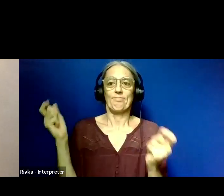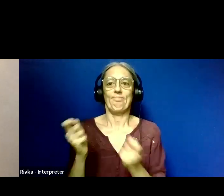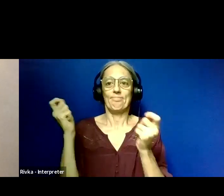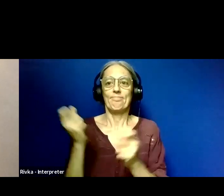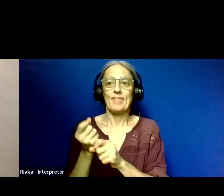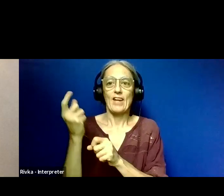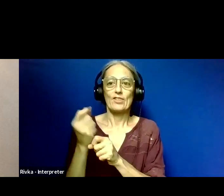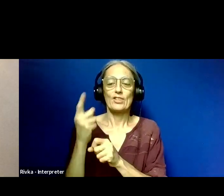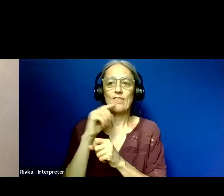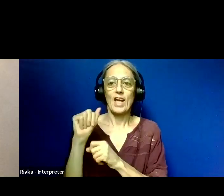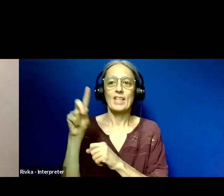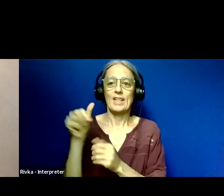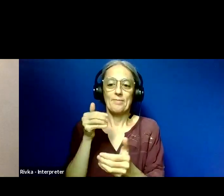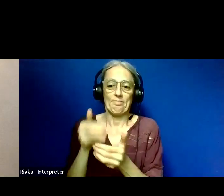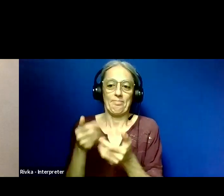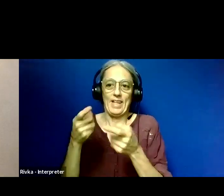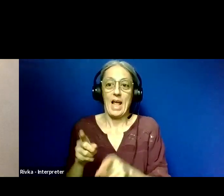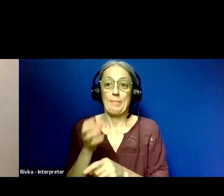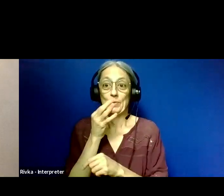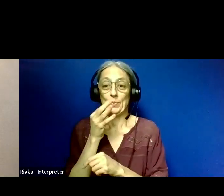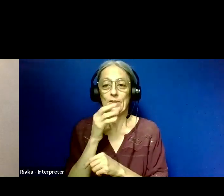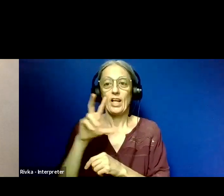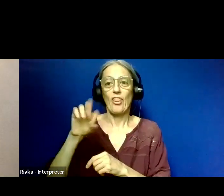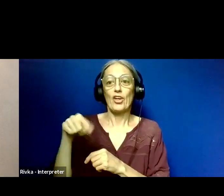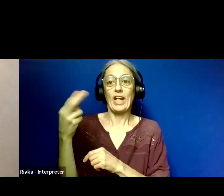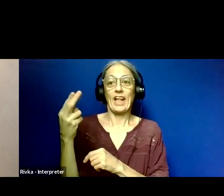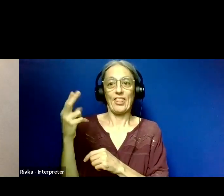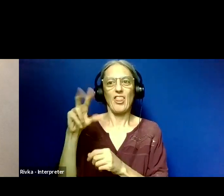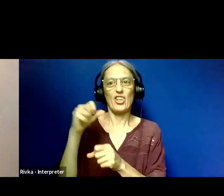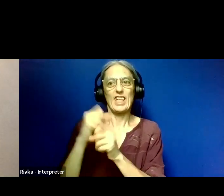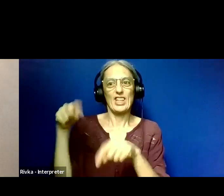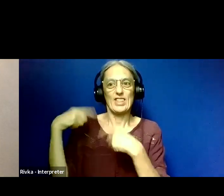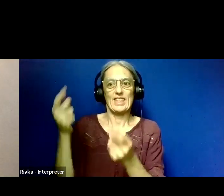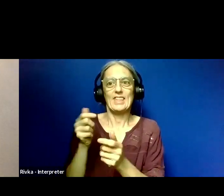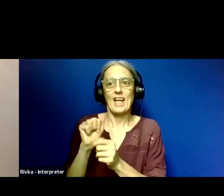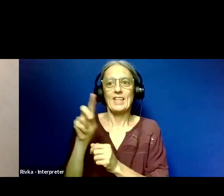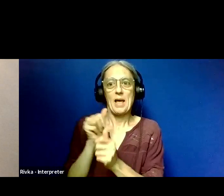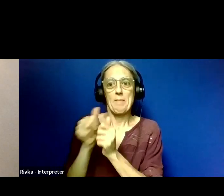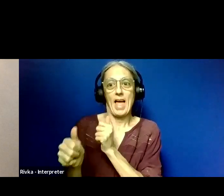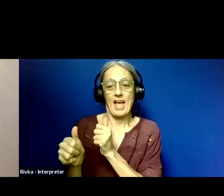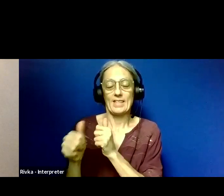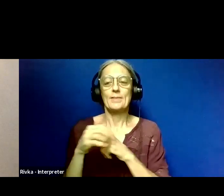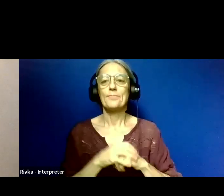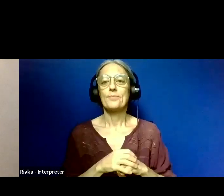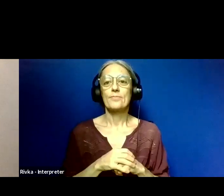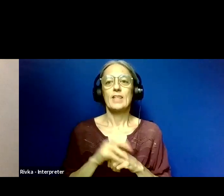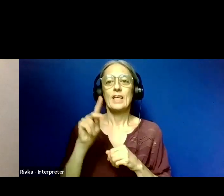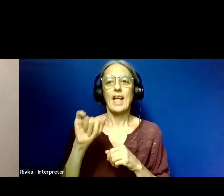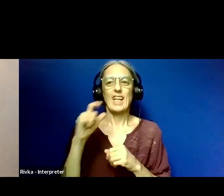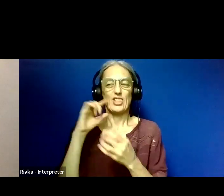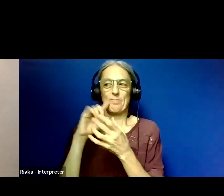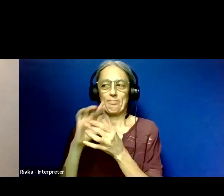It's coming up. This will be the 30th anniversary of the ADA. As Katie mentioned, we have a National